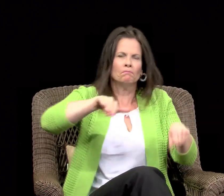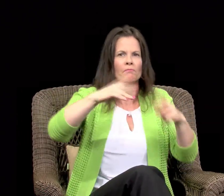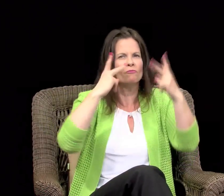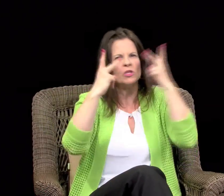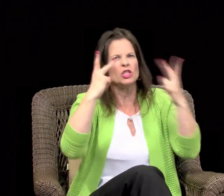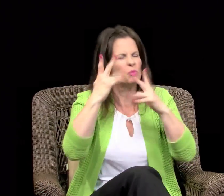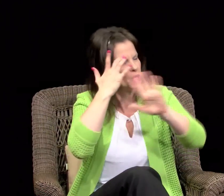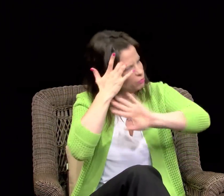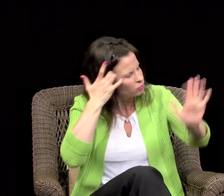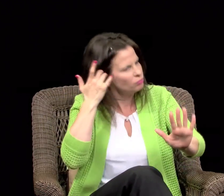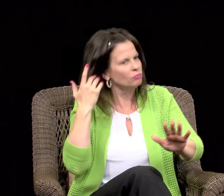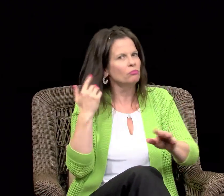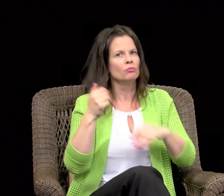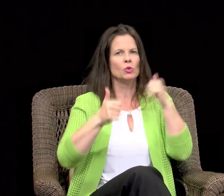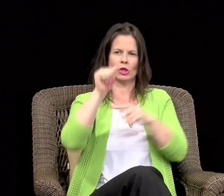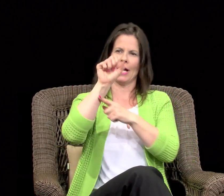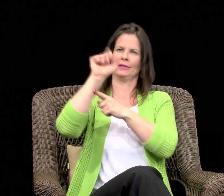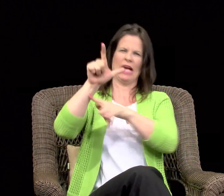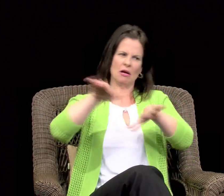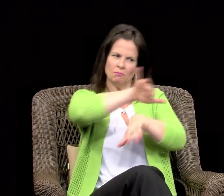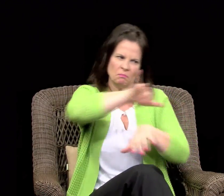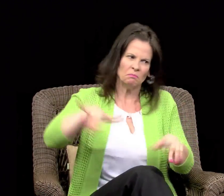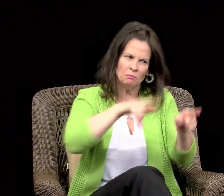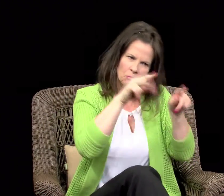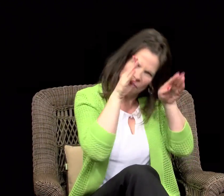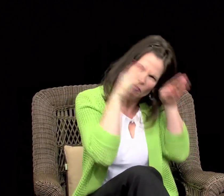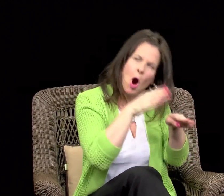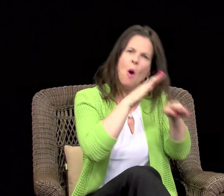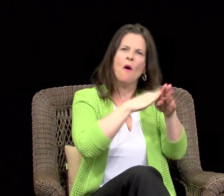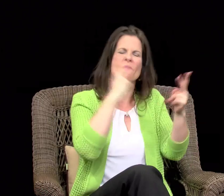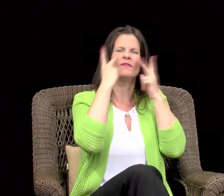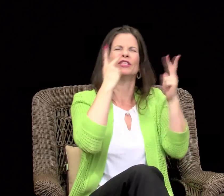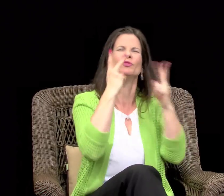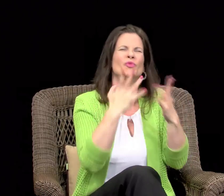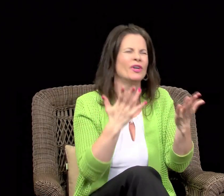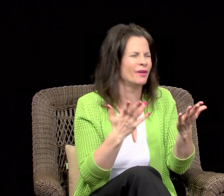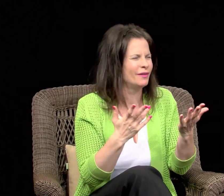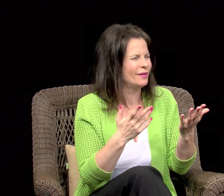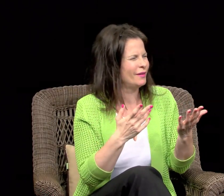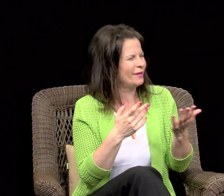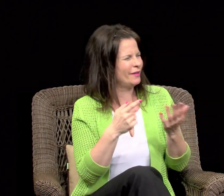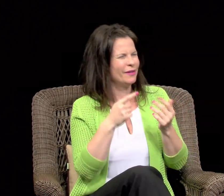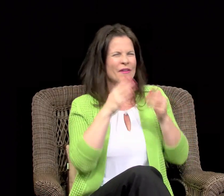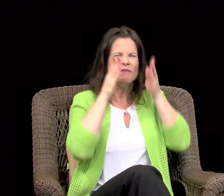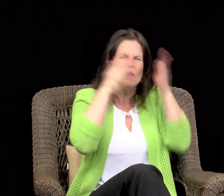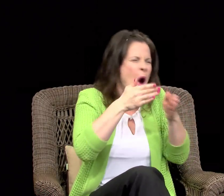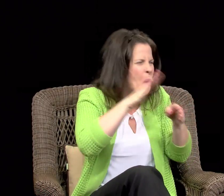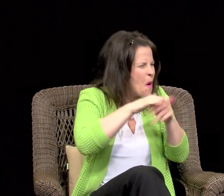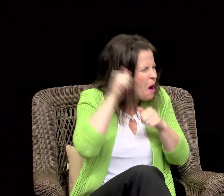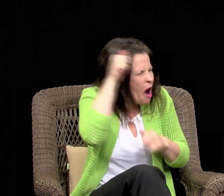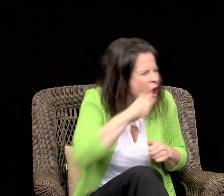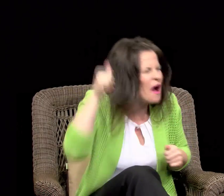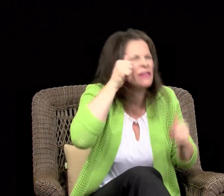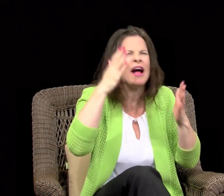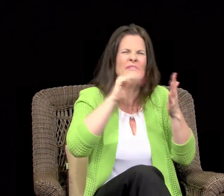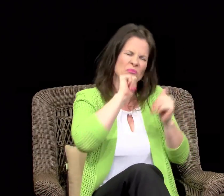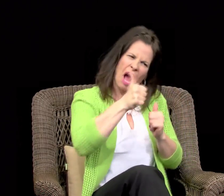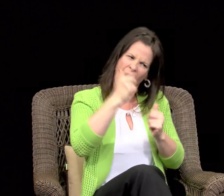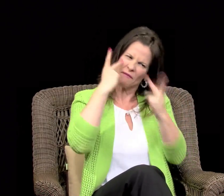by just teaching someone English and not ASL, and just drawing the line at having a